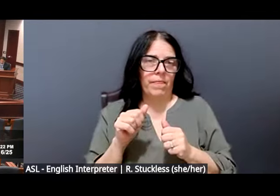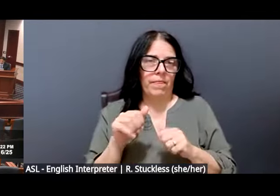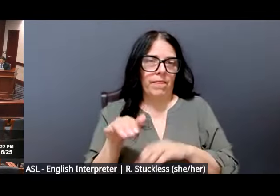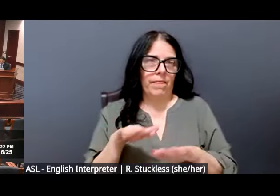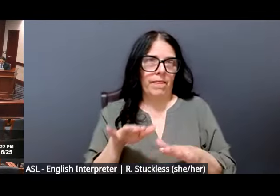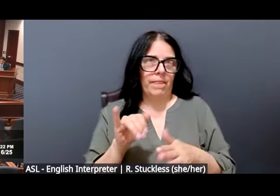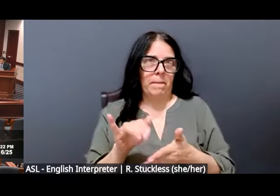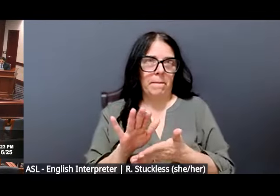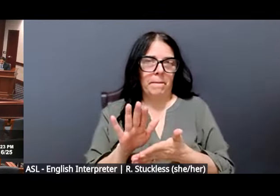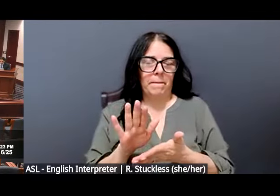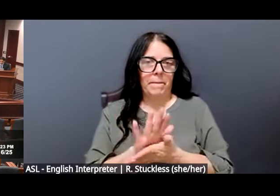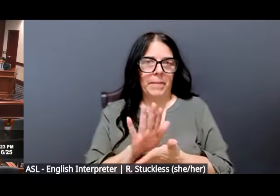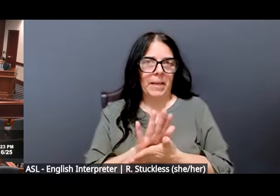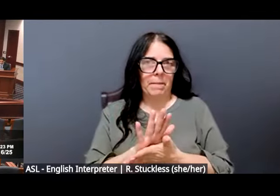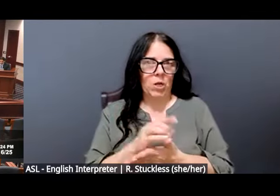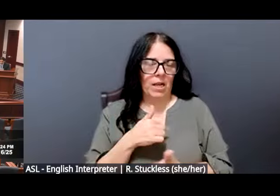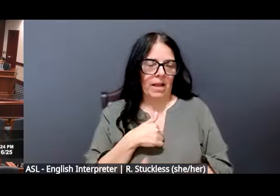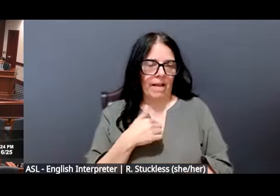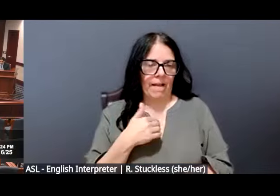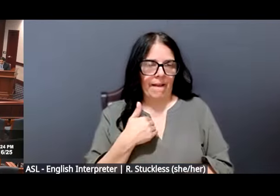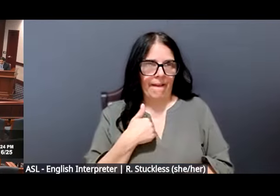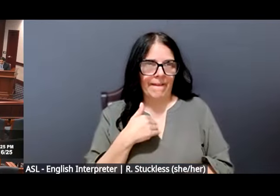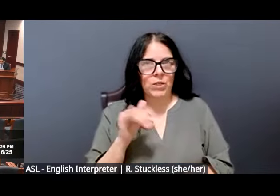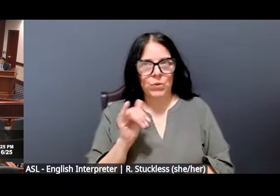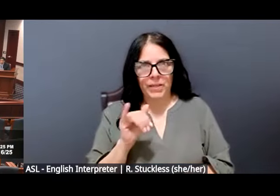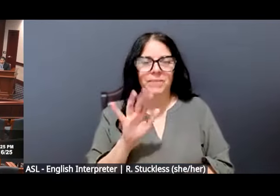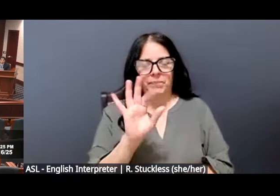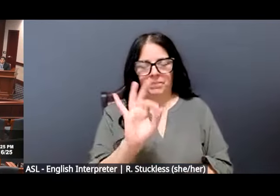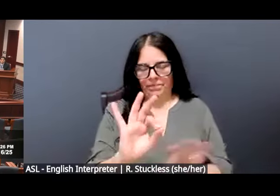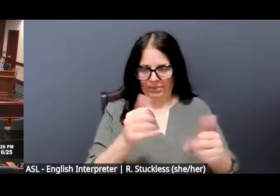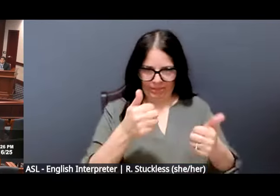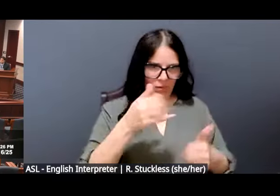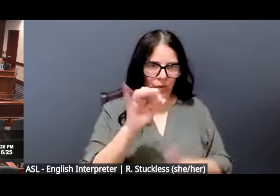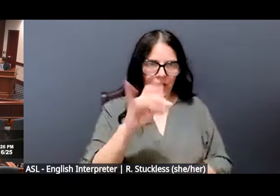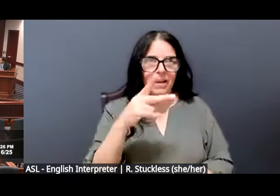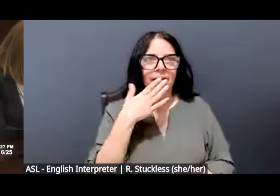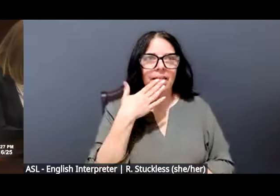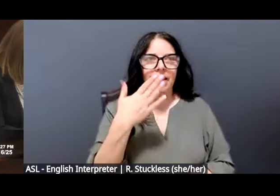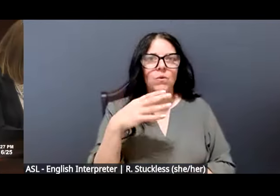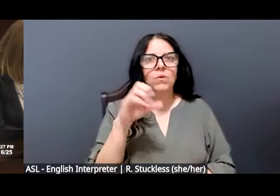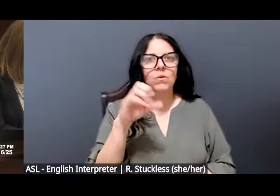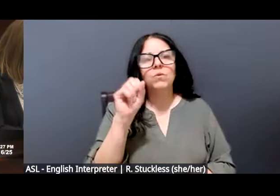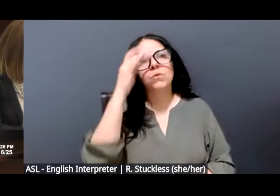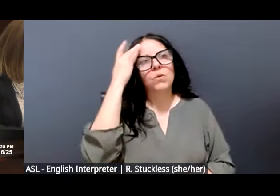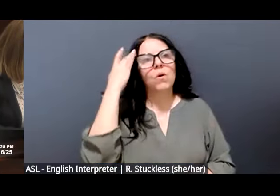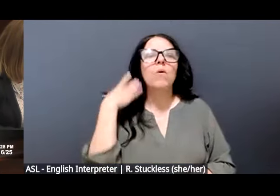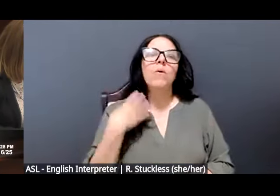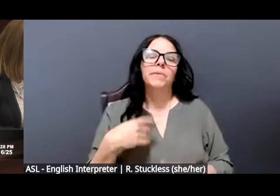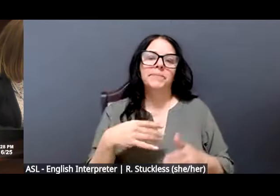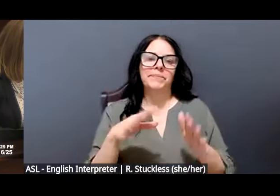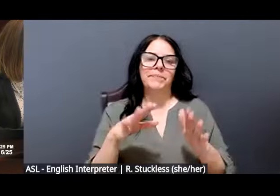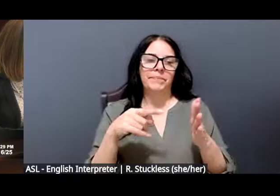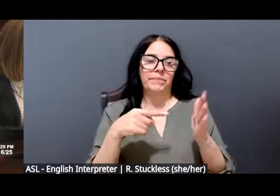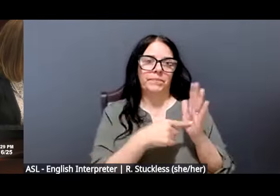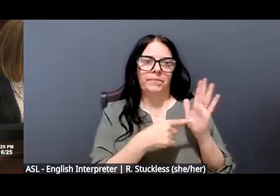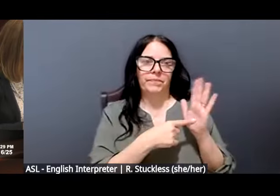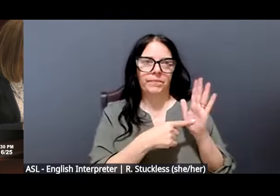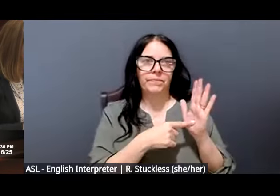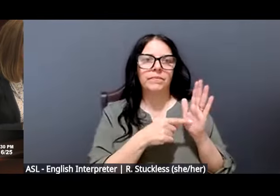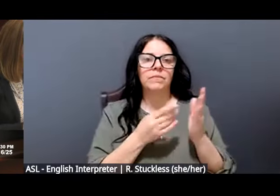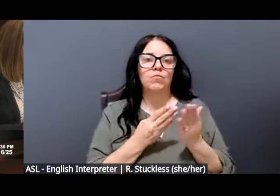paper that I have as well. That is this one. Okay, thank you. So this is a proposed de minimis change to